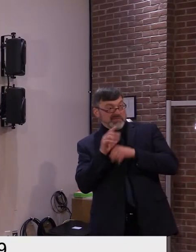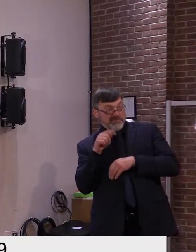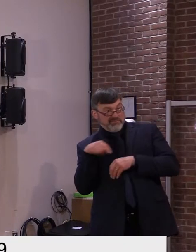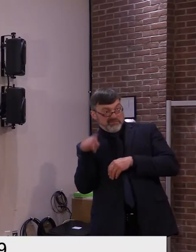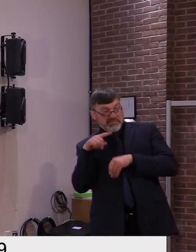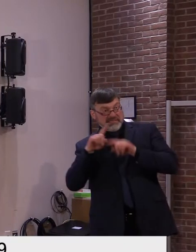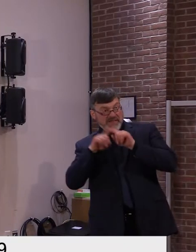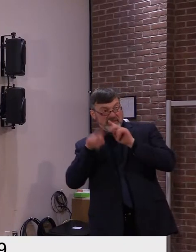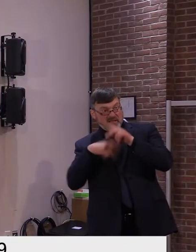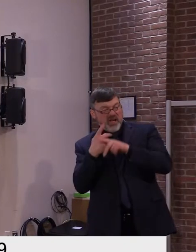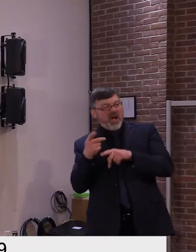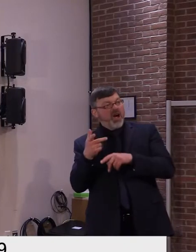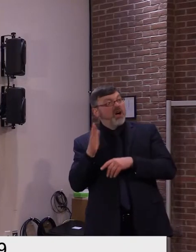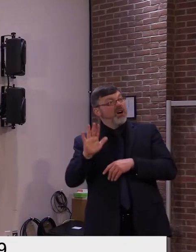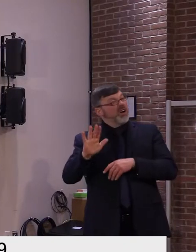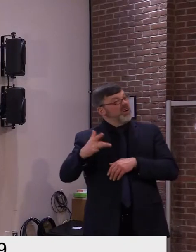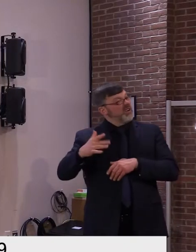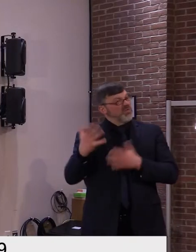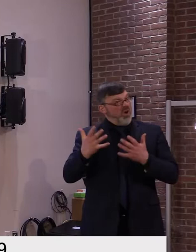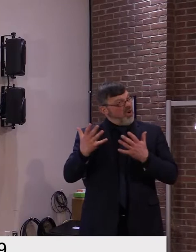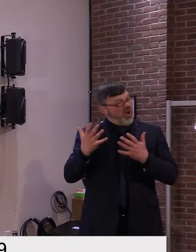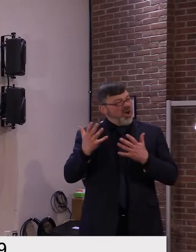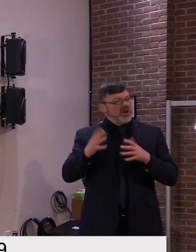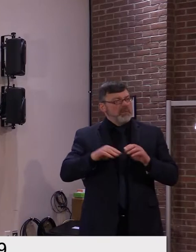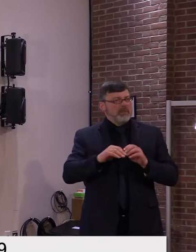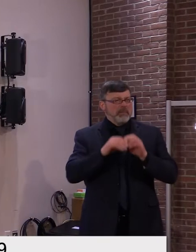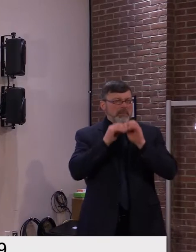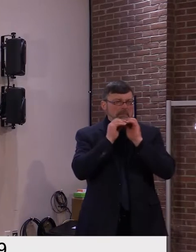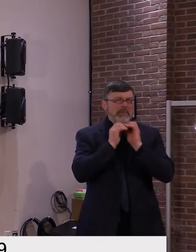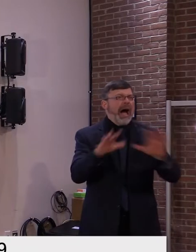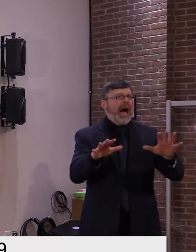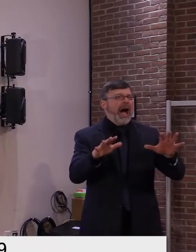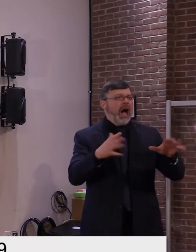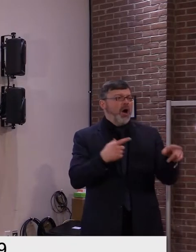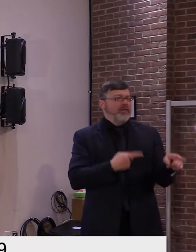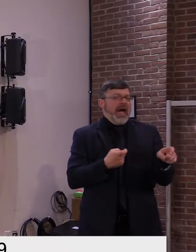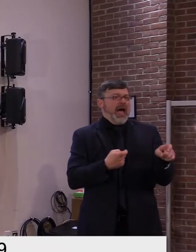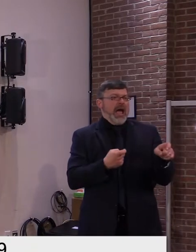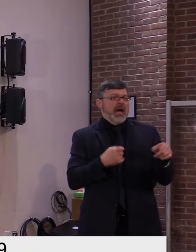spread, to reduce the chances for additional mutations and strains.